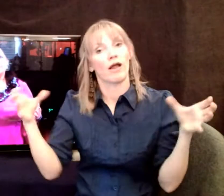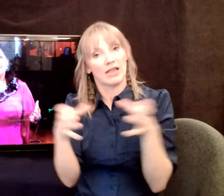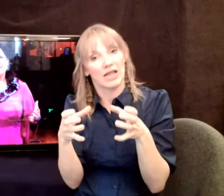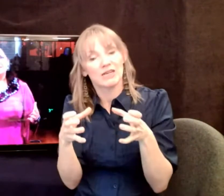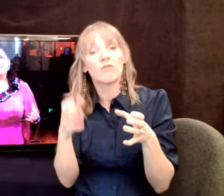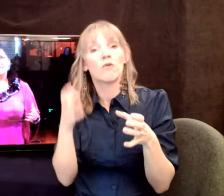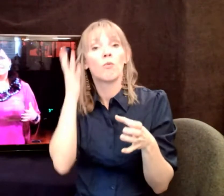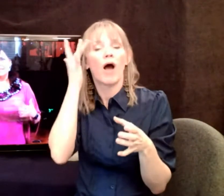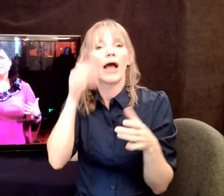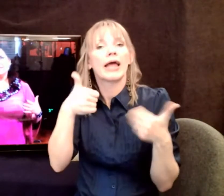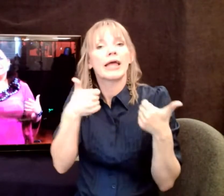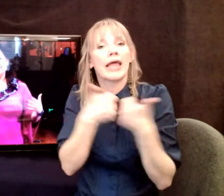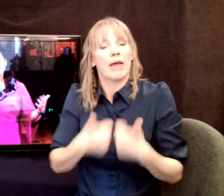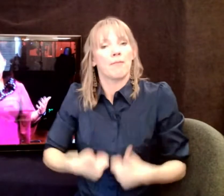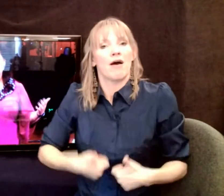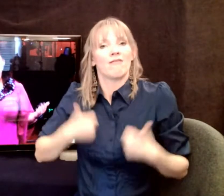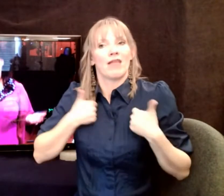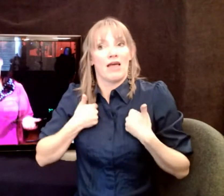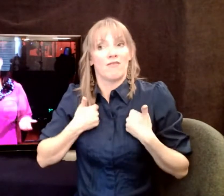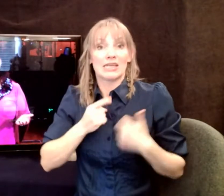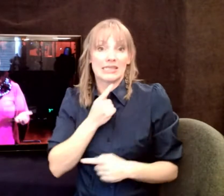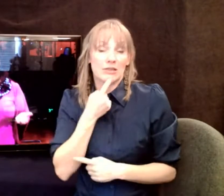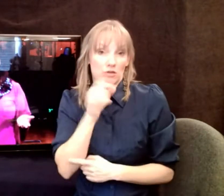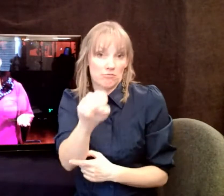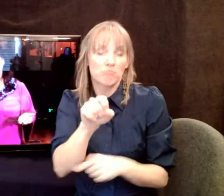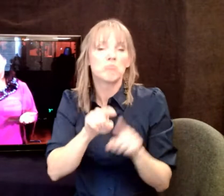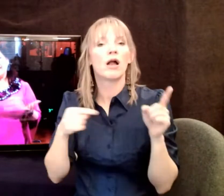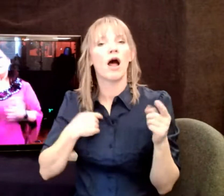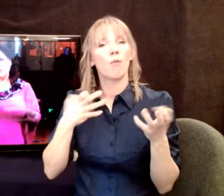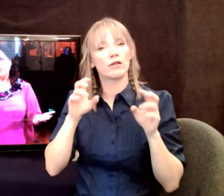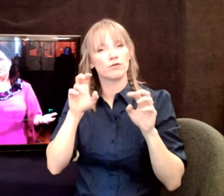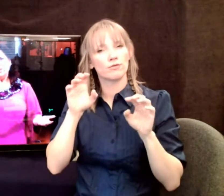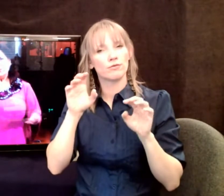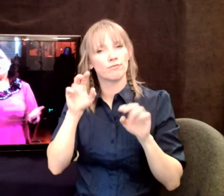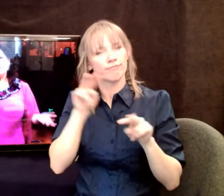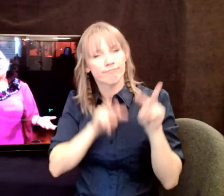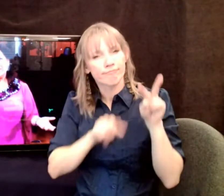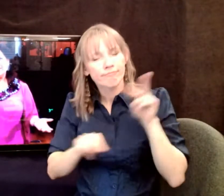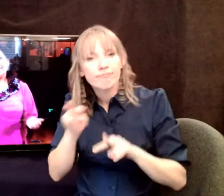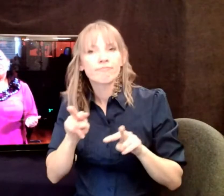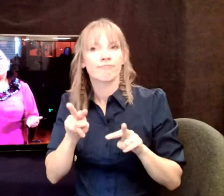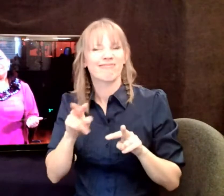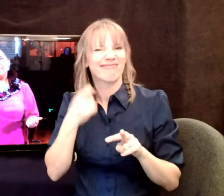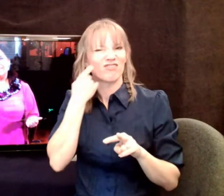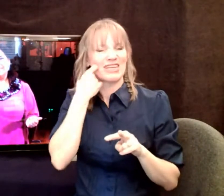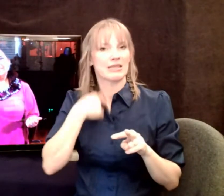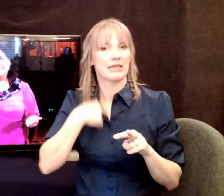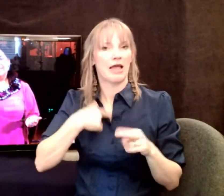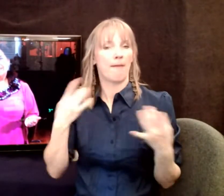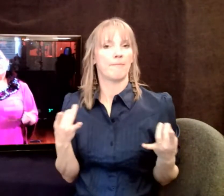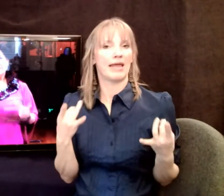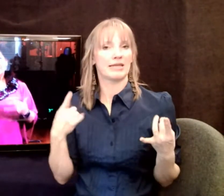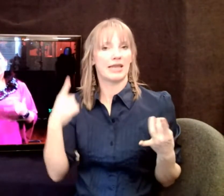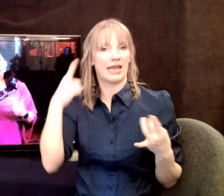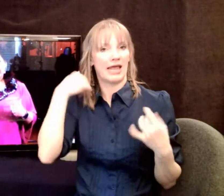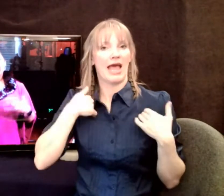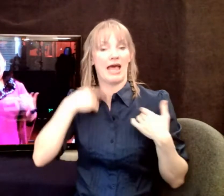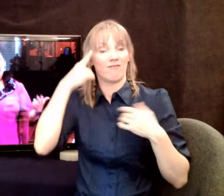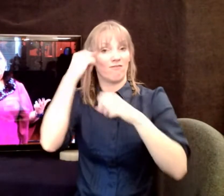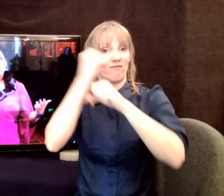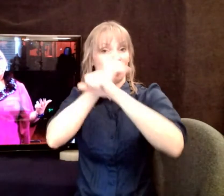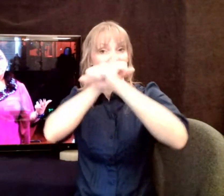of life is a serious game, but that's what I want to look at. I had this vision while I was meditating recently of